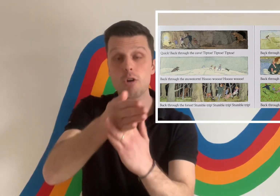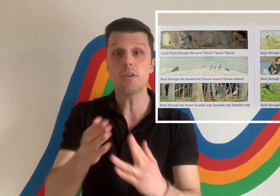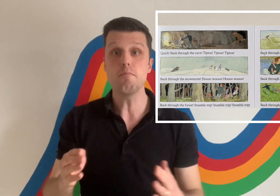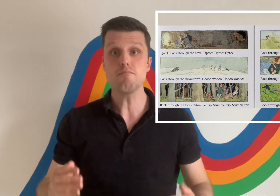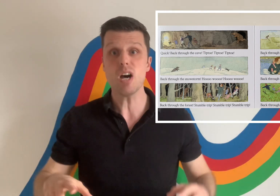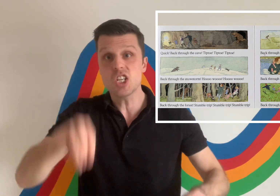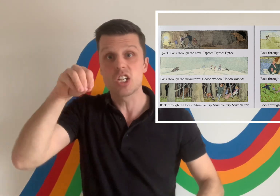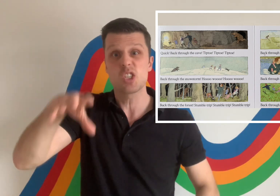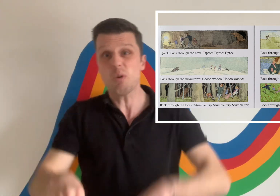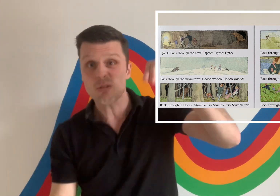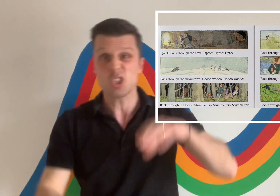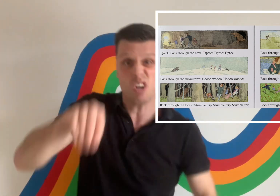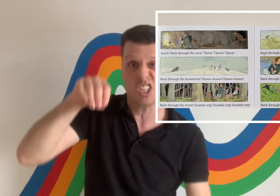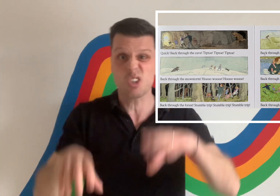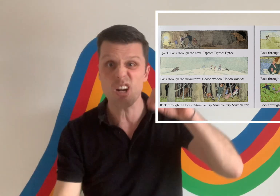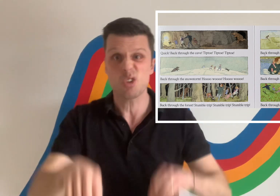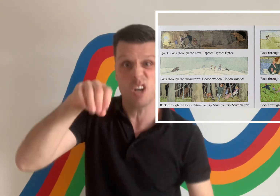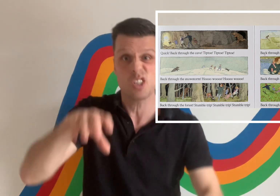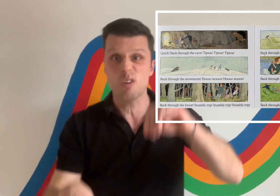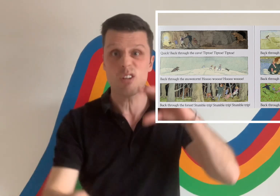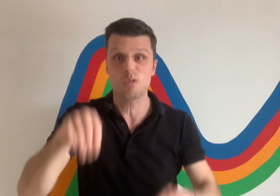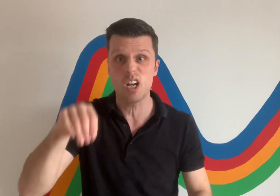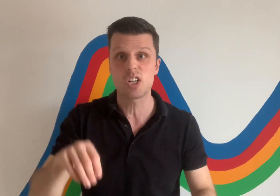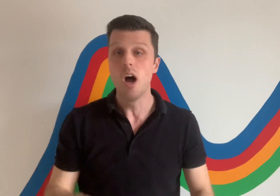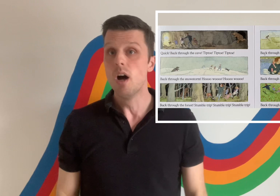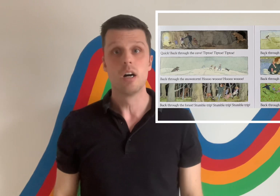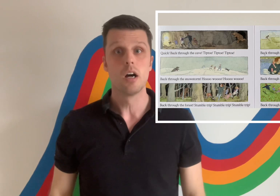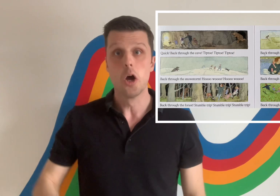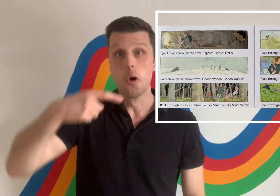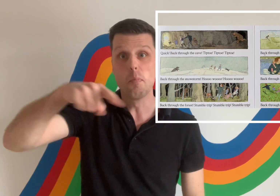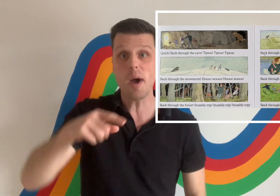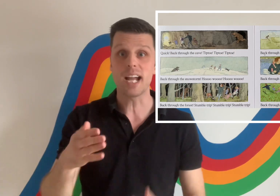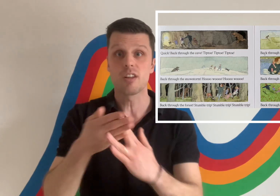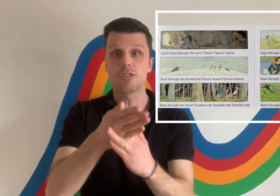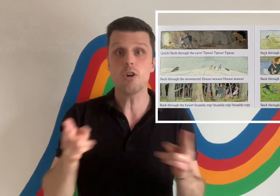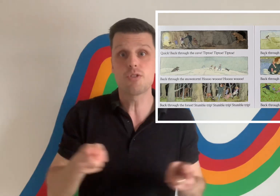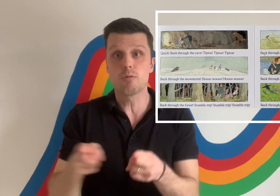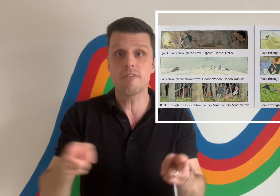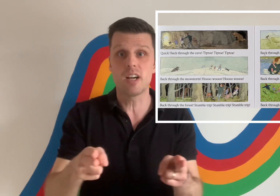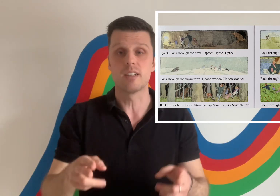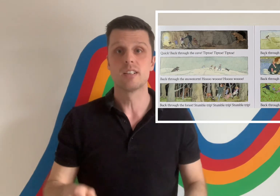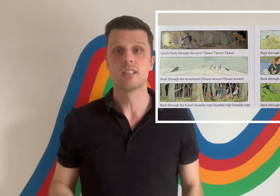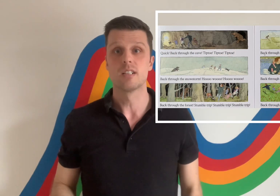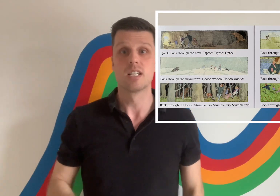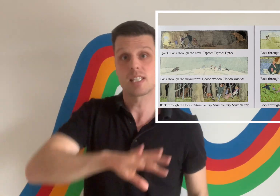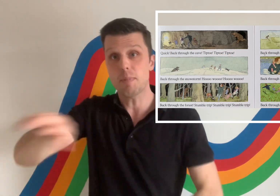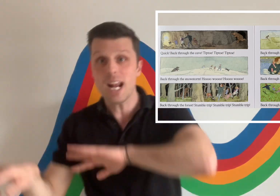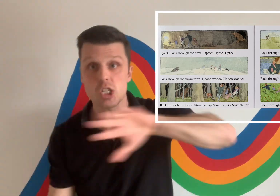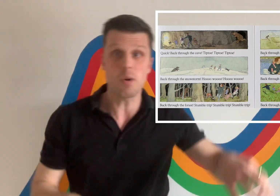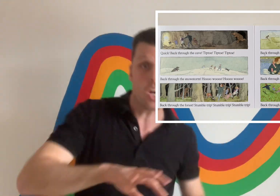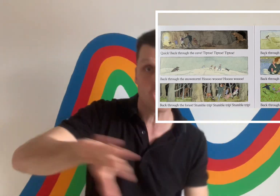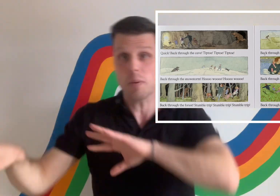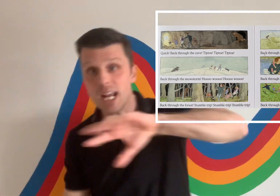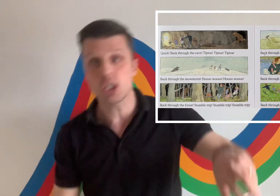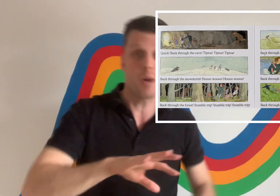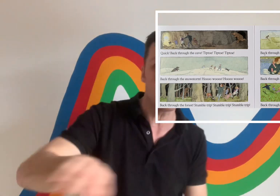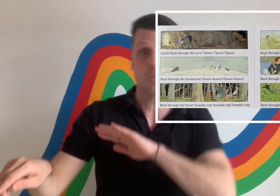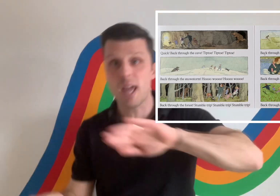the mud, squelch, squelch, squelch, squelch, squelch, squelch. Back through the river, splash, splash, splash, splash, splash,